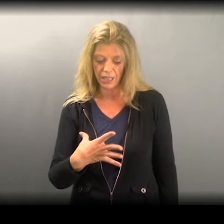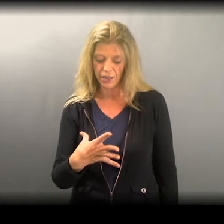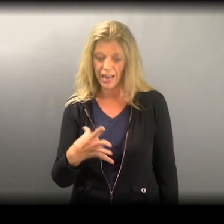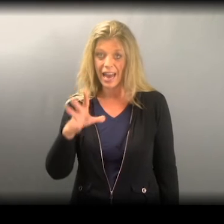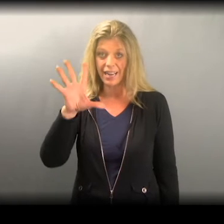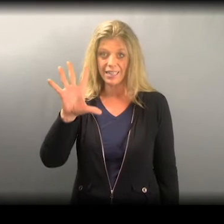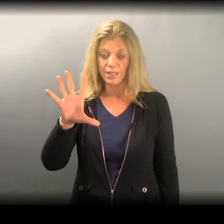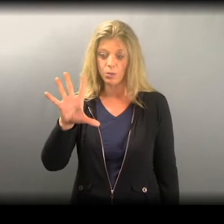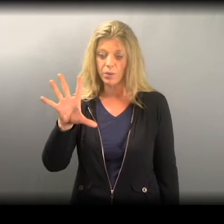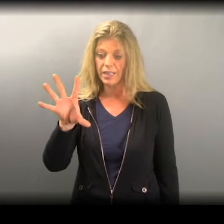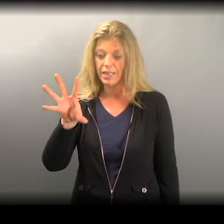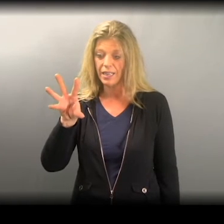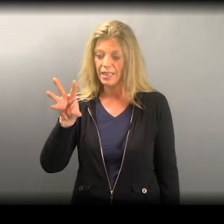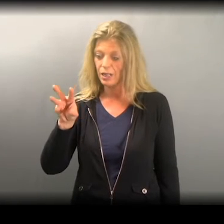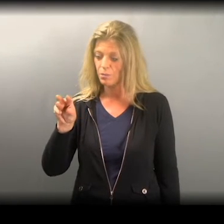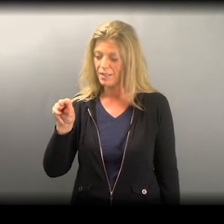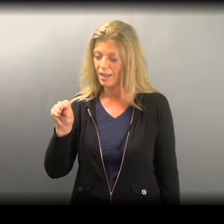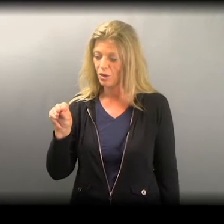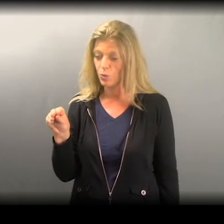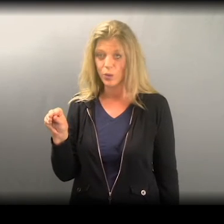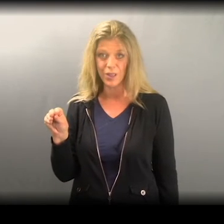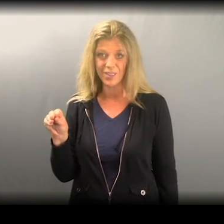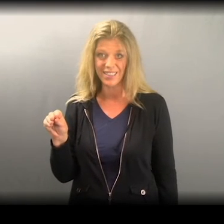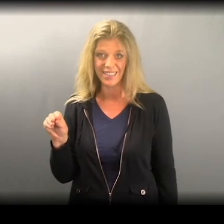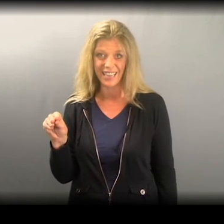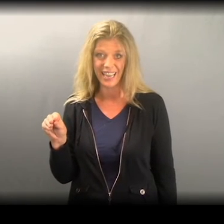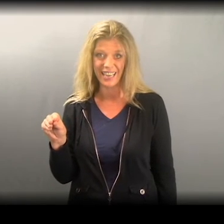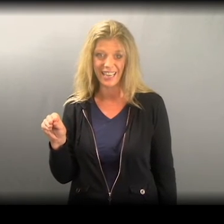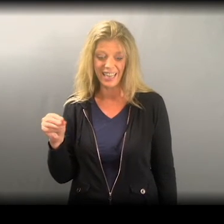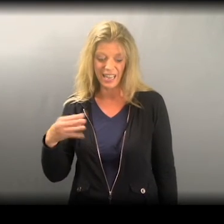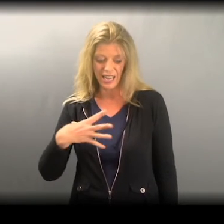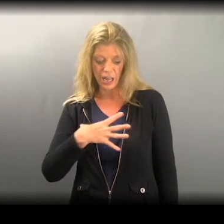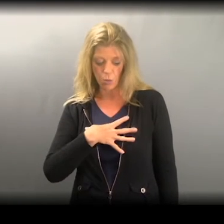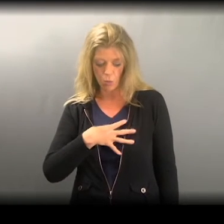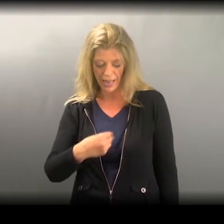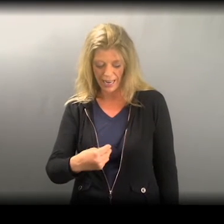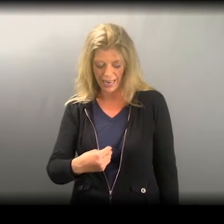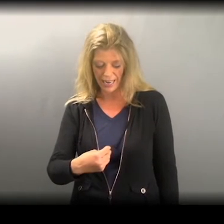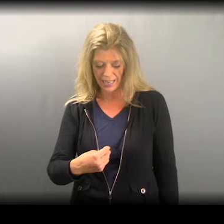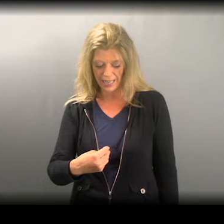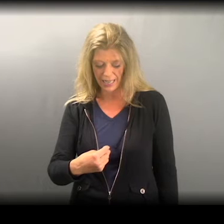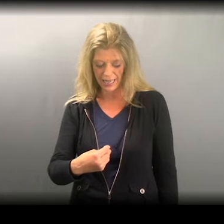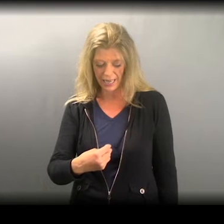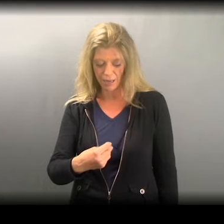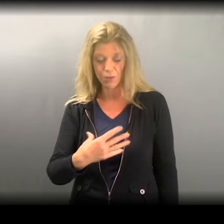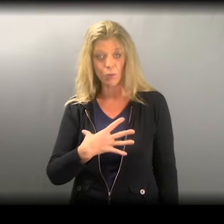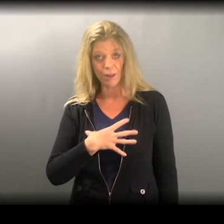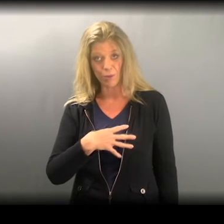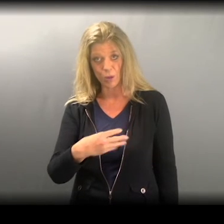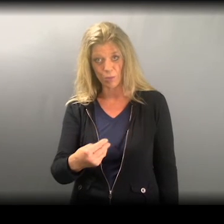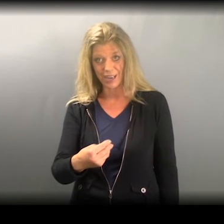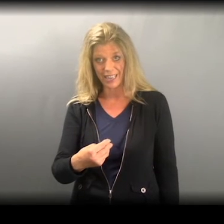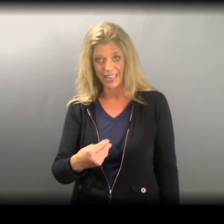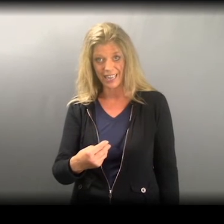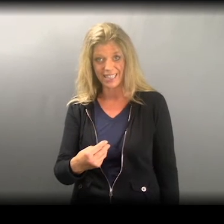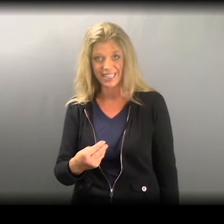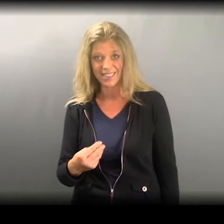Your hand is open and it comes out and closes again when it comes away from your body. And it does